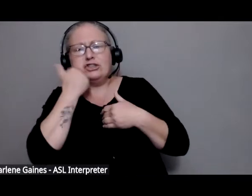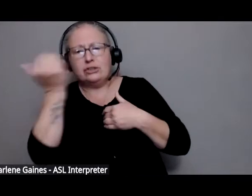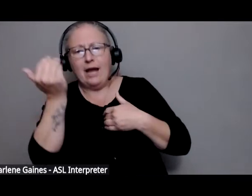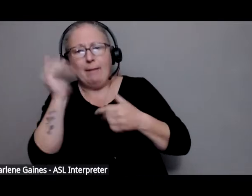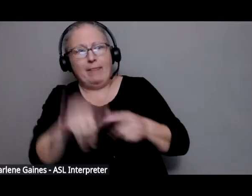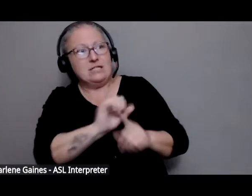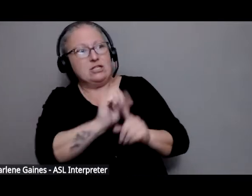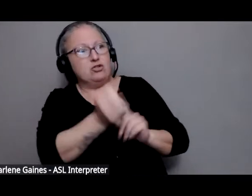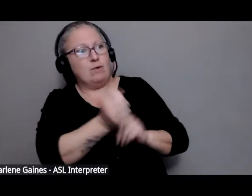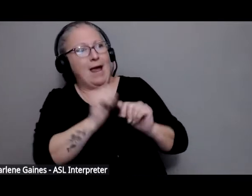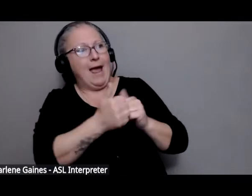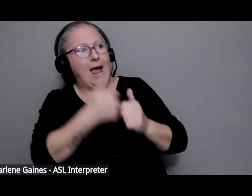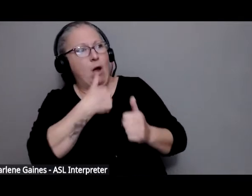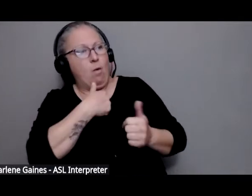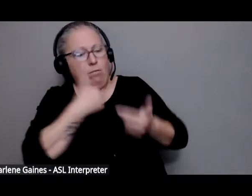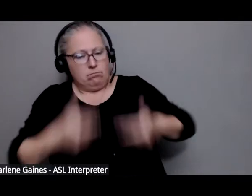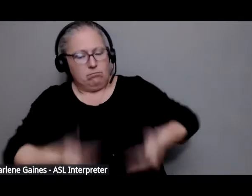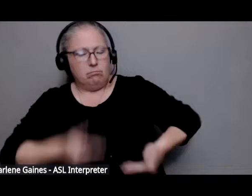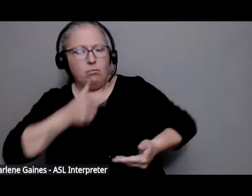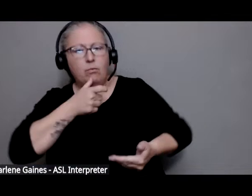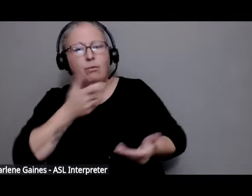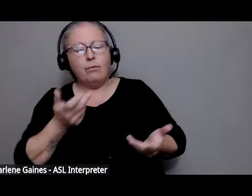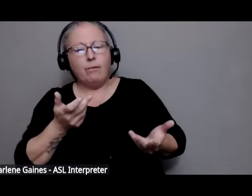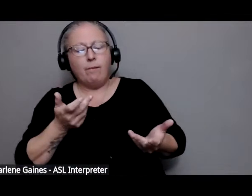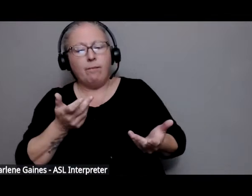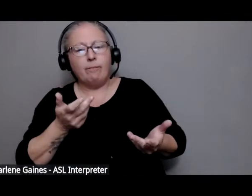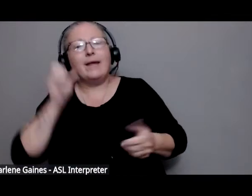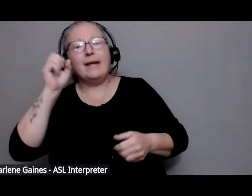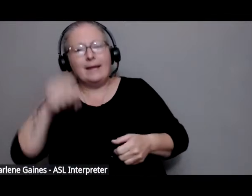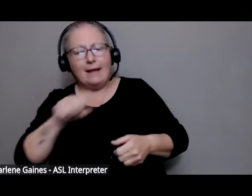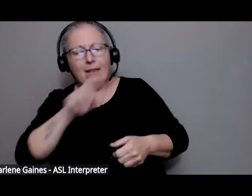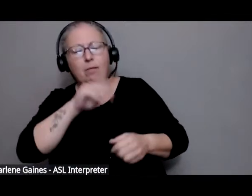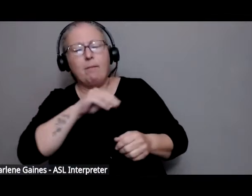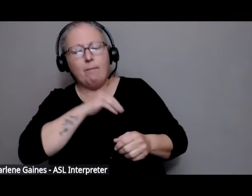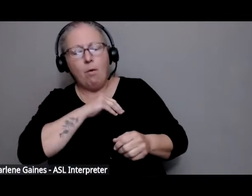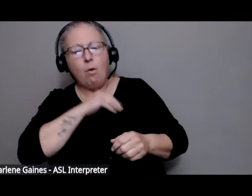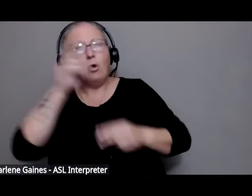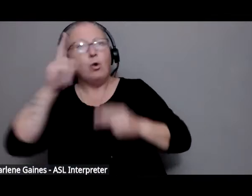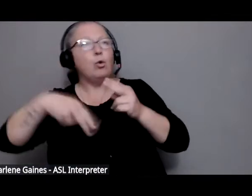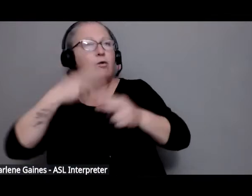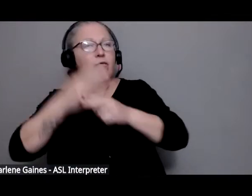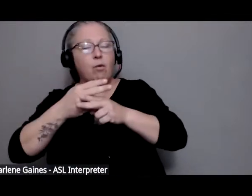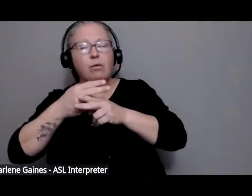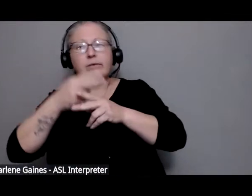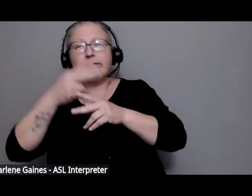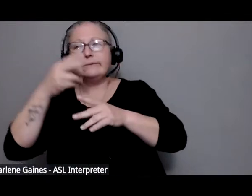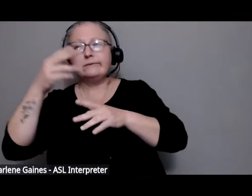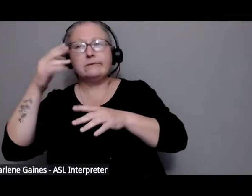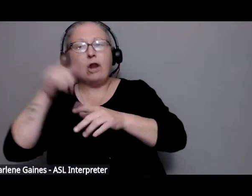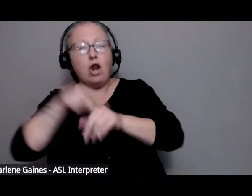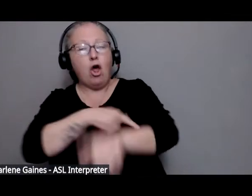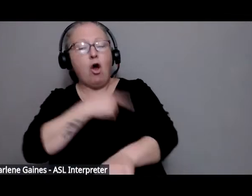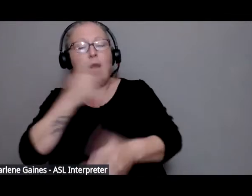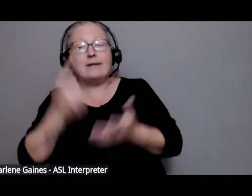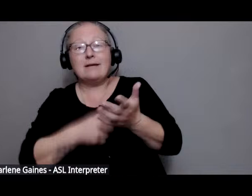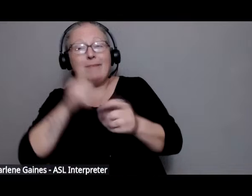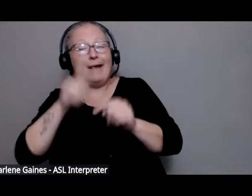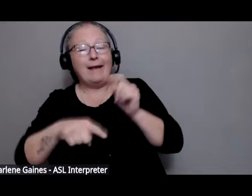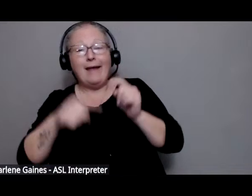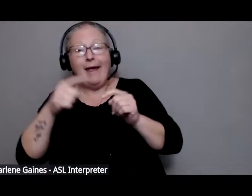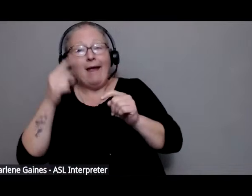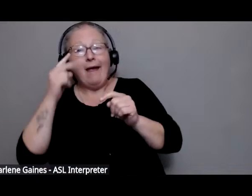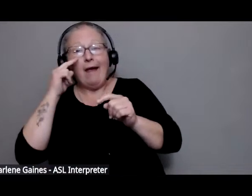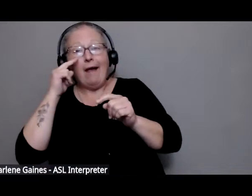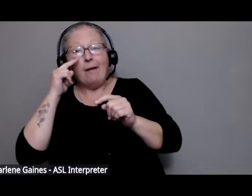circumstances of how I came to be. Yes, the moral arc of the universe is long, sometimes not even perceptible, but it does bend